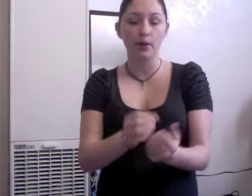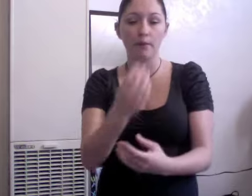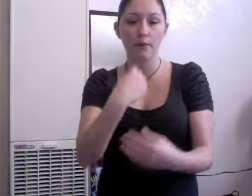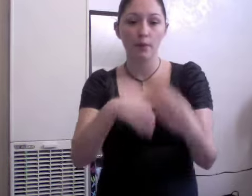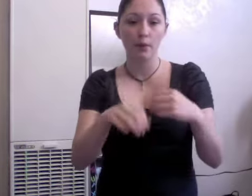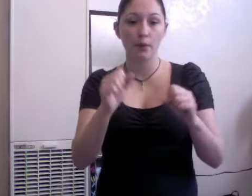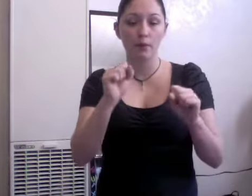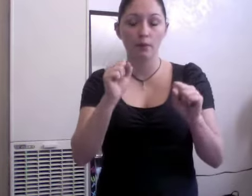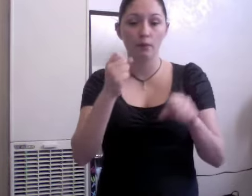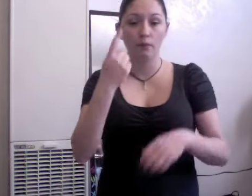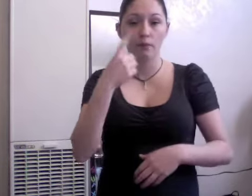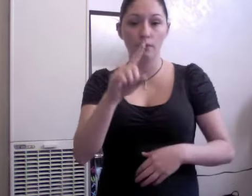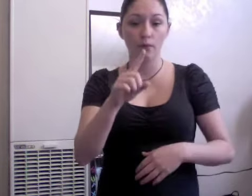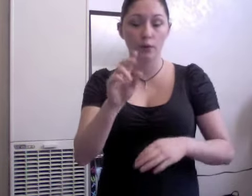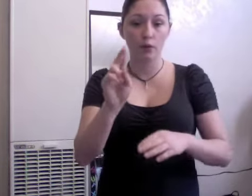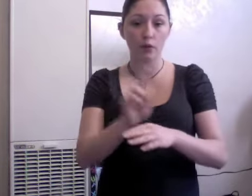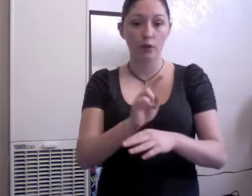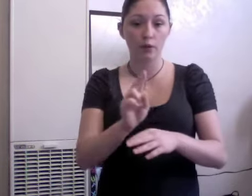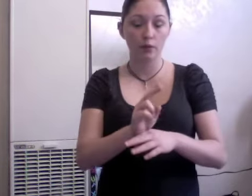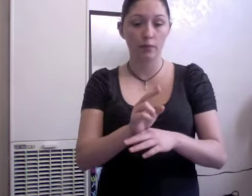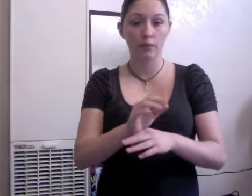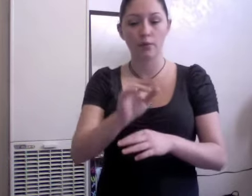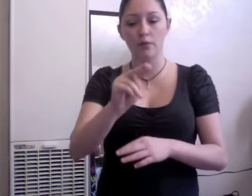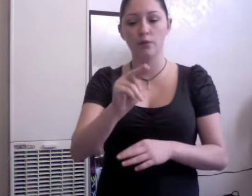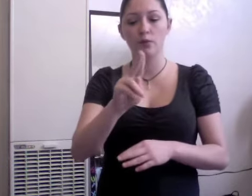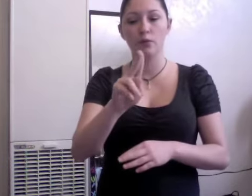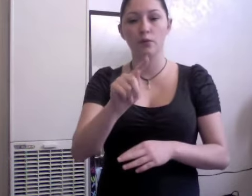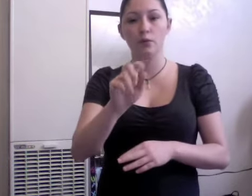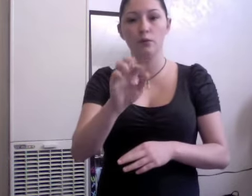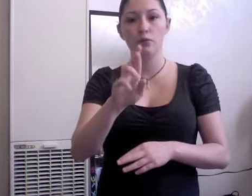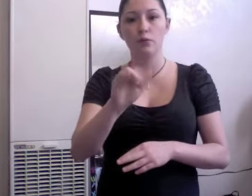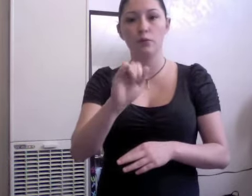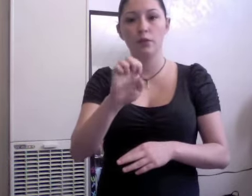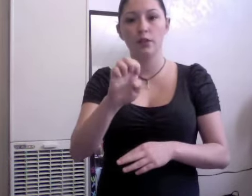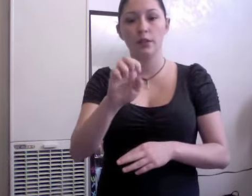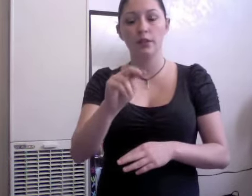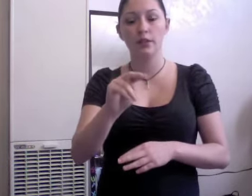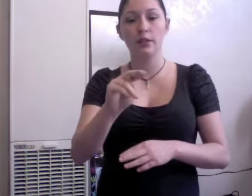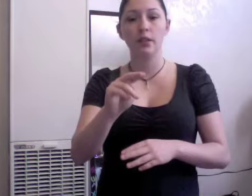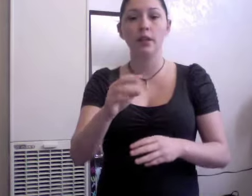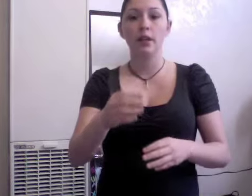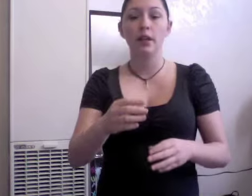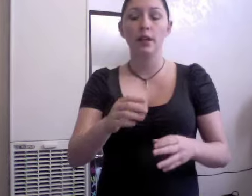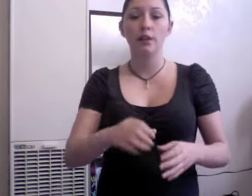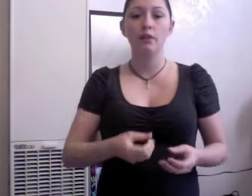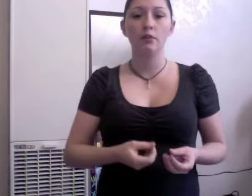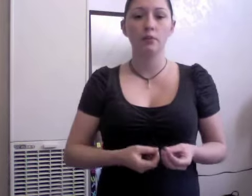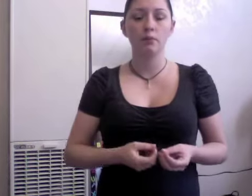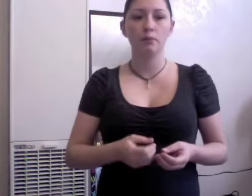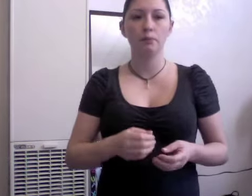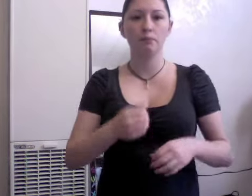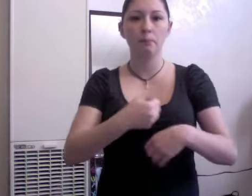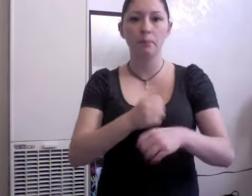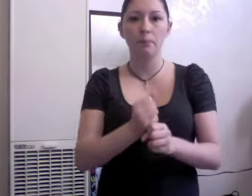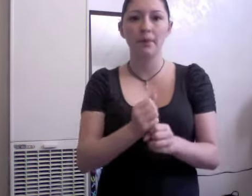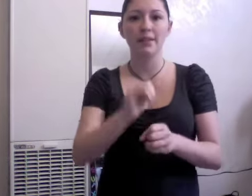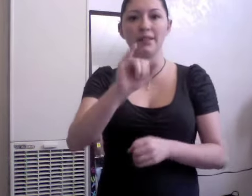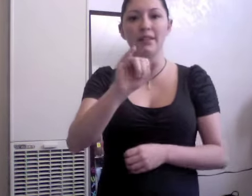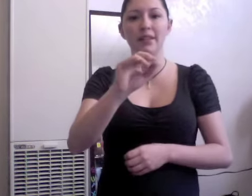also produces insulin. So when you hear about diabetes and people who have to take insulin shots because they are diabetic,